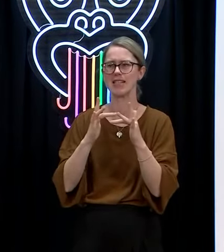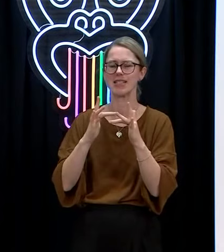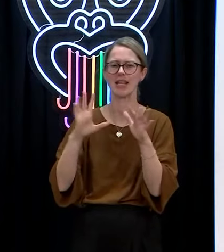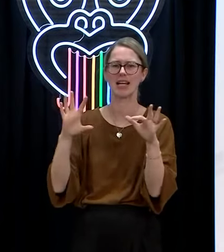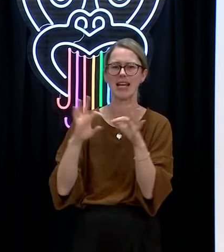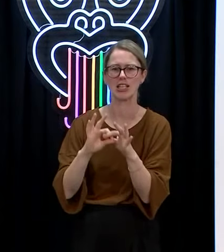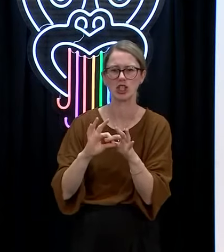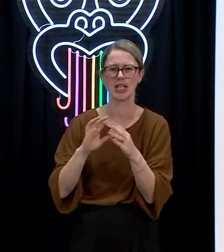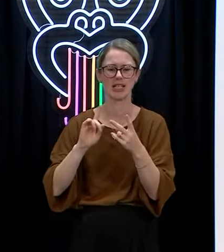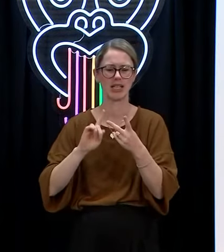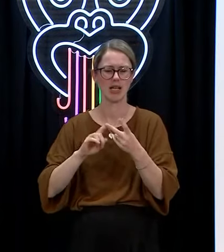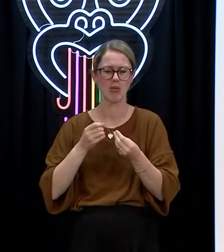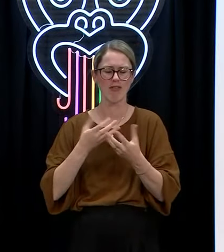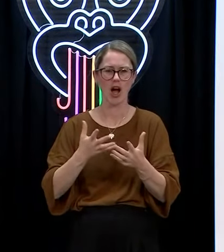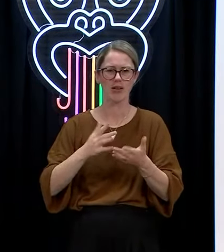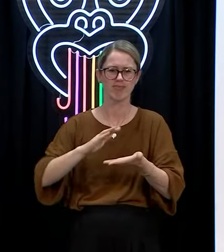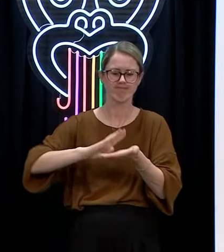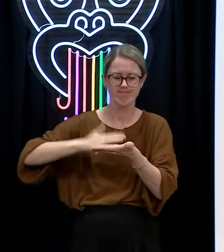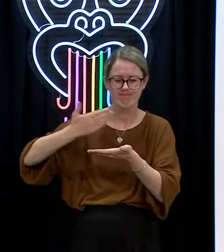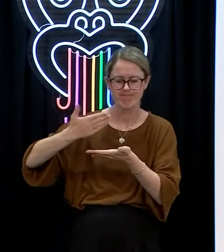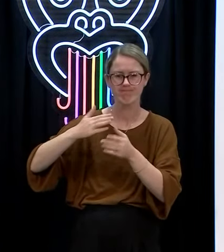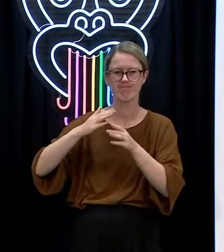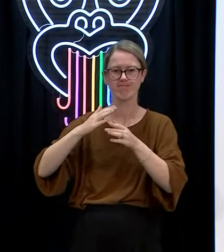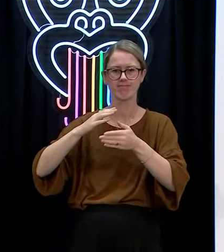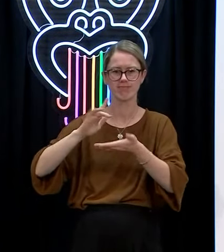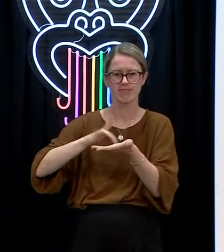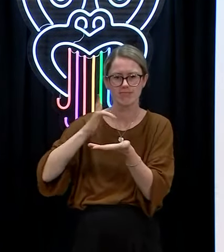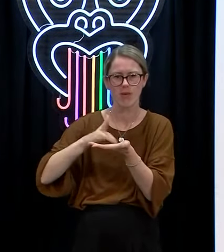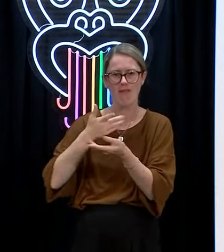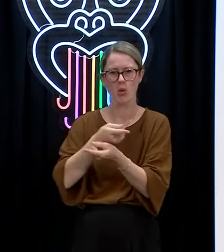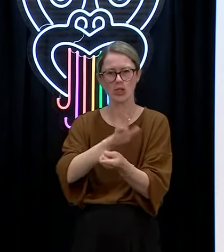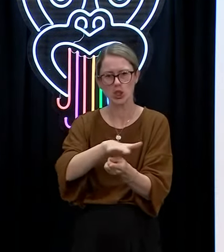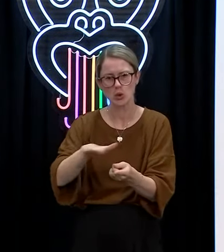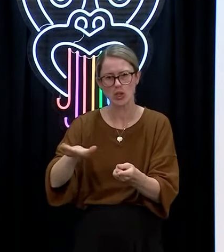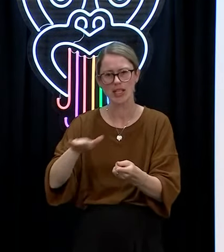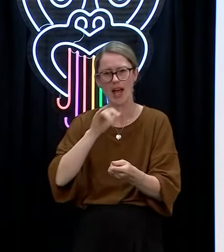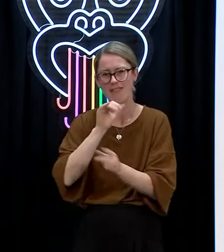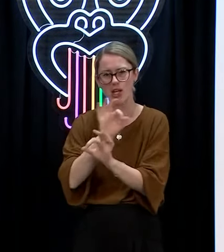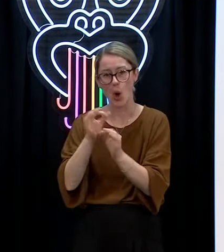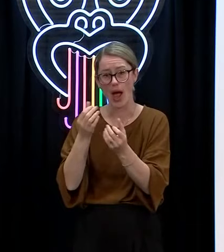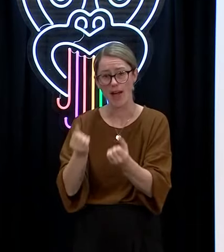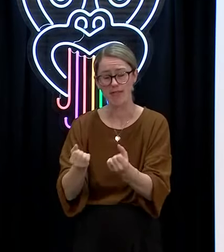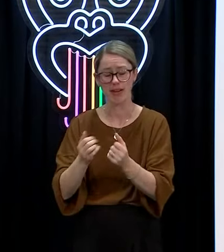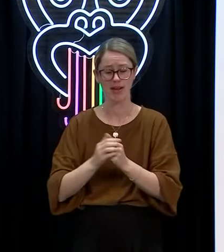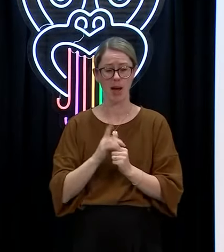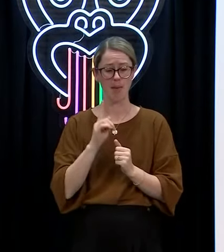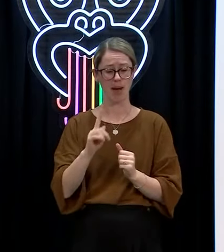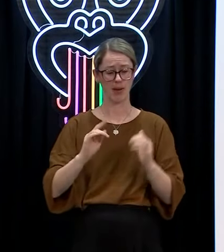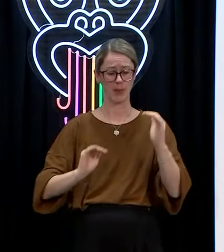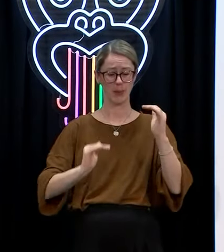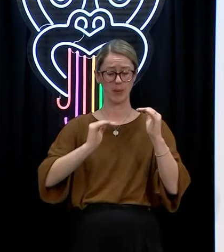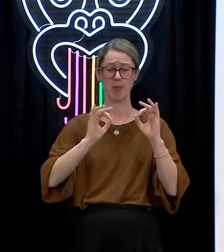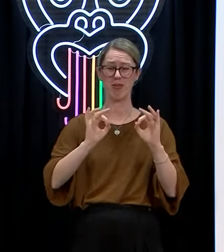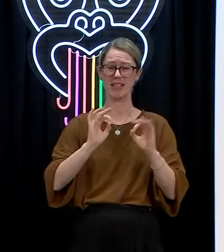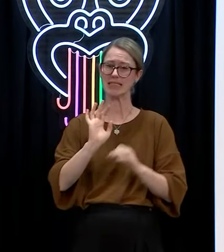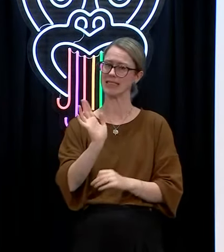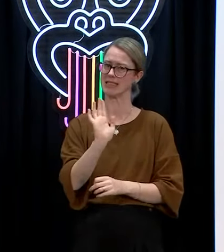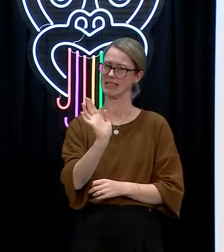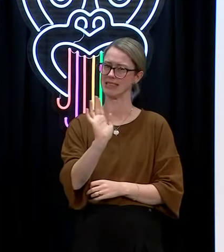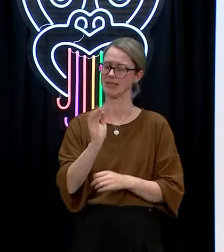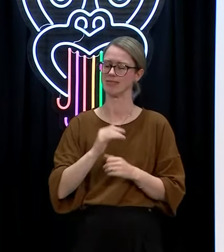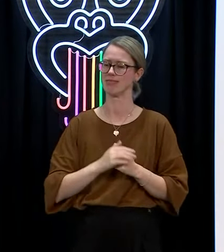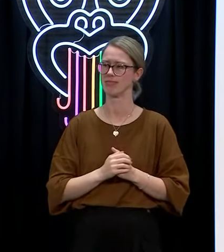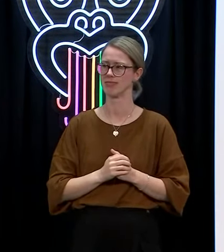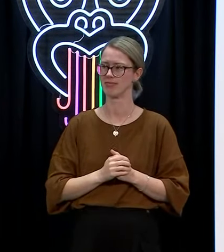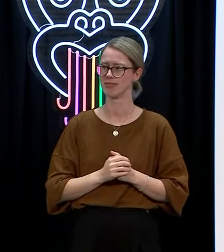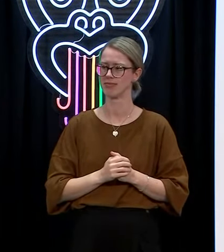have them, getting to digital devices out to kids that don't have access to them, and so on. But have we nailed that problem? No, we haven't. And